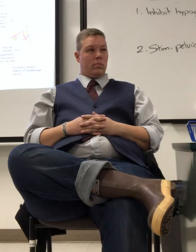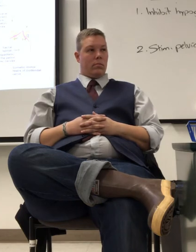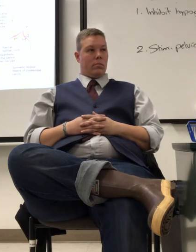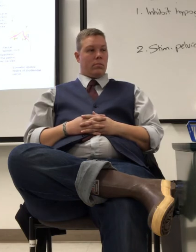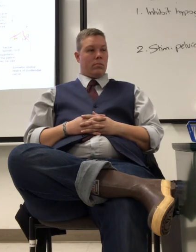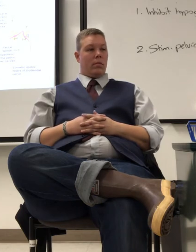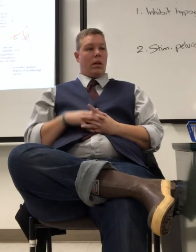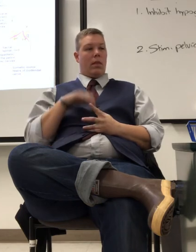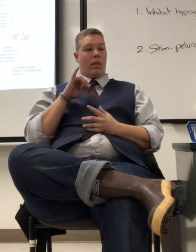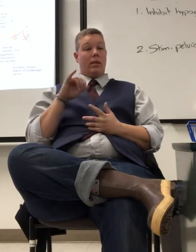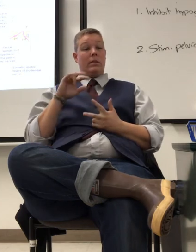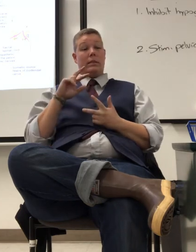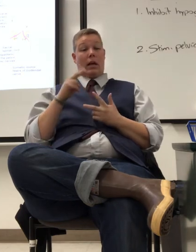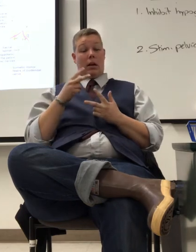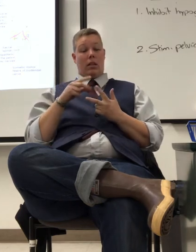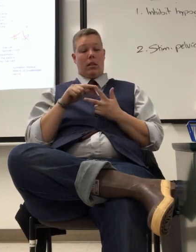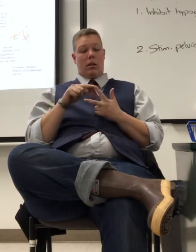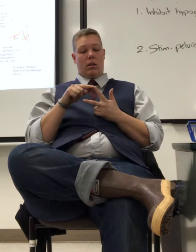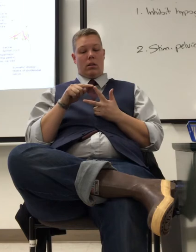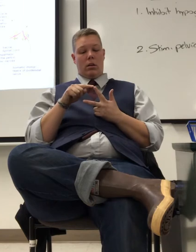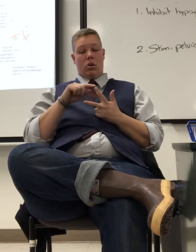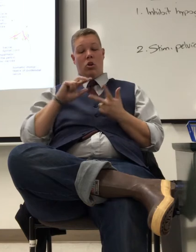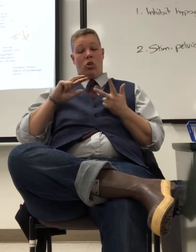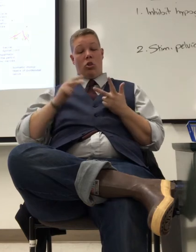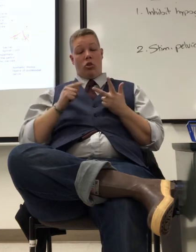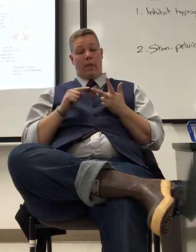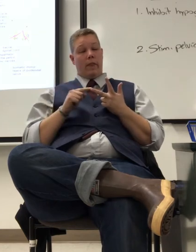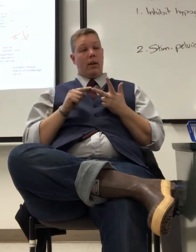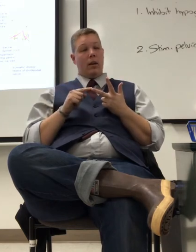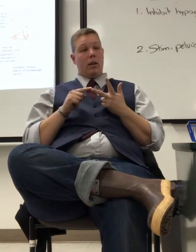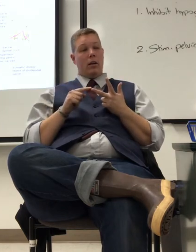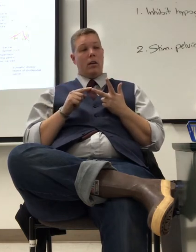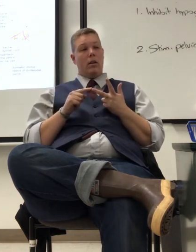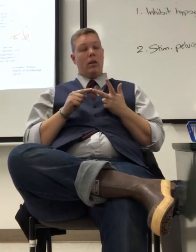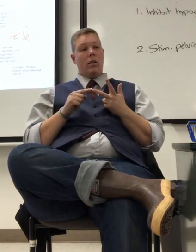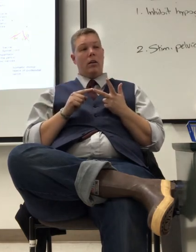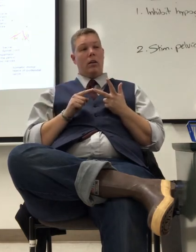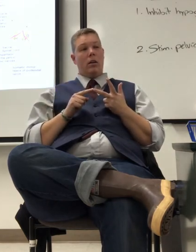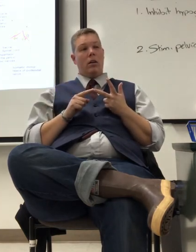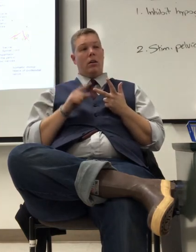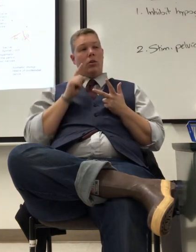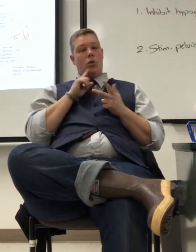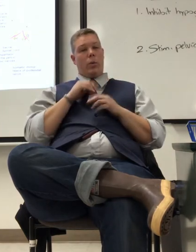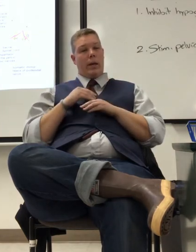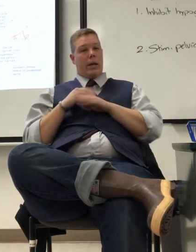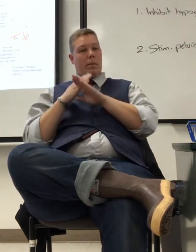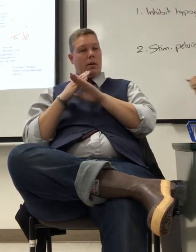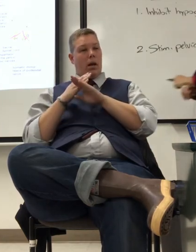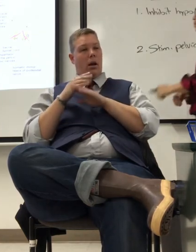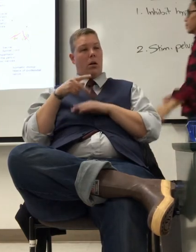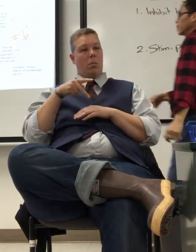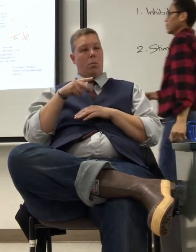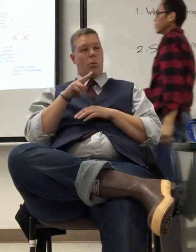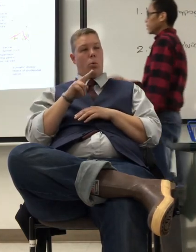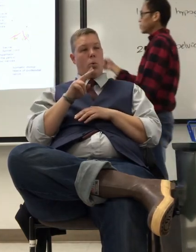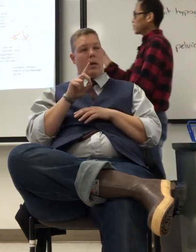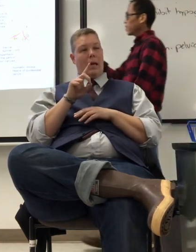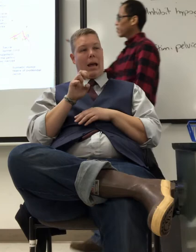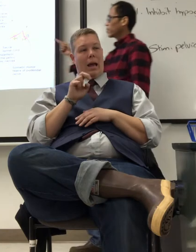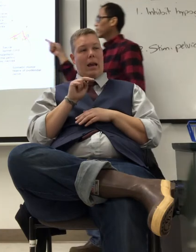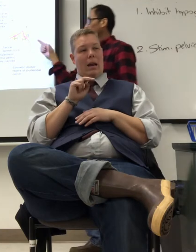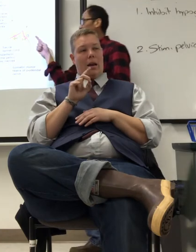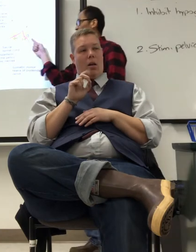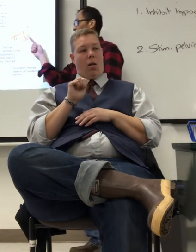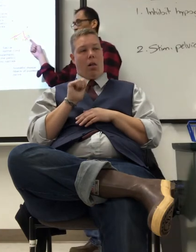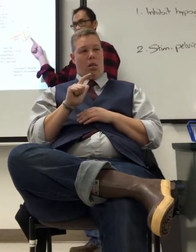That's the second thing. The third thing is to inhibit pudendal. That's right